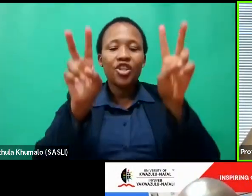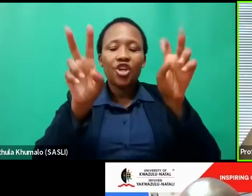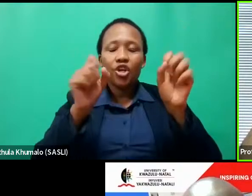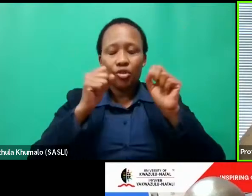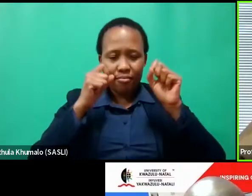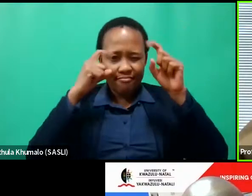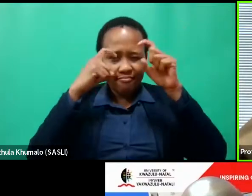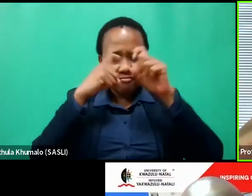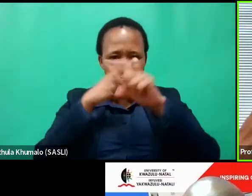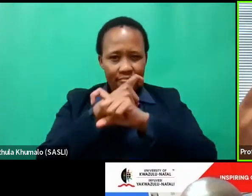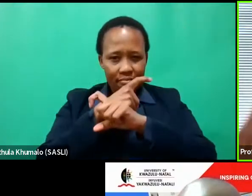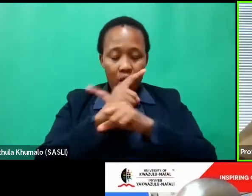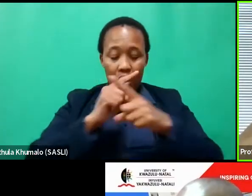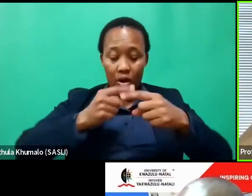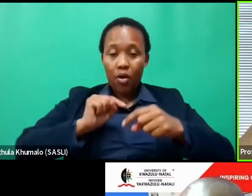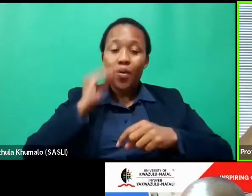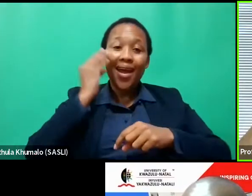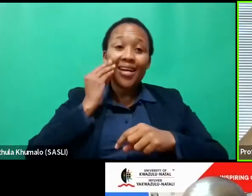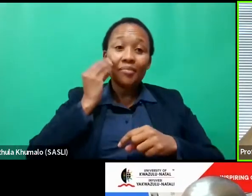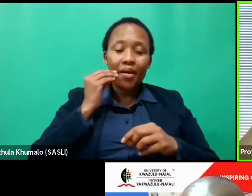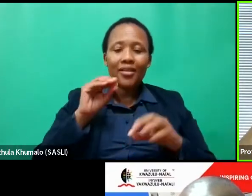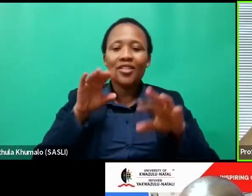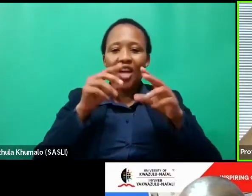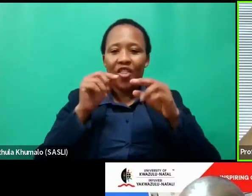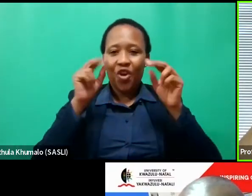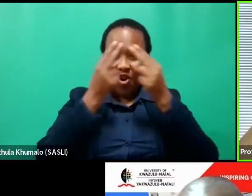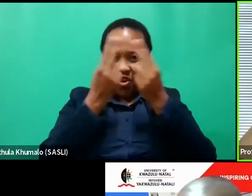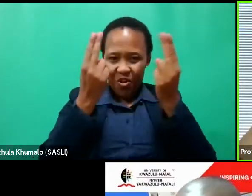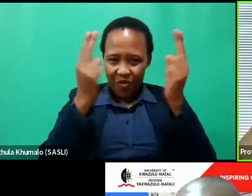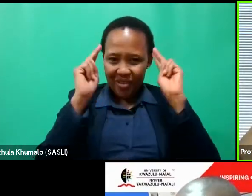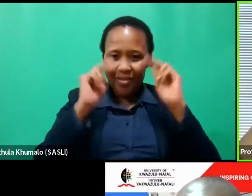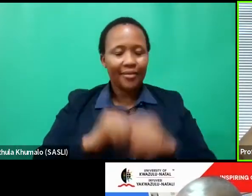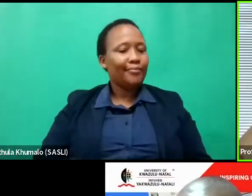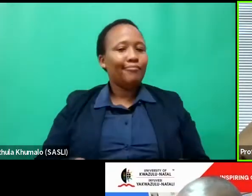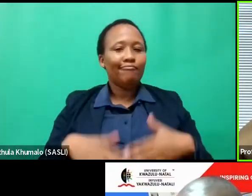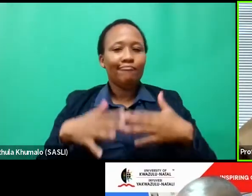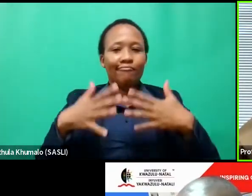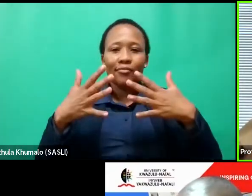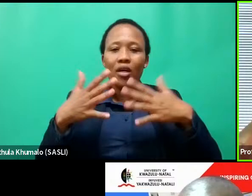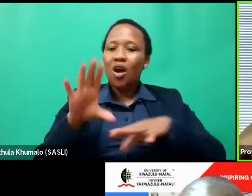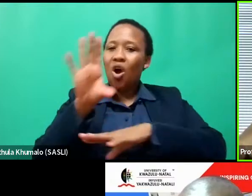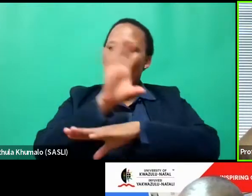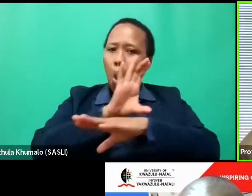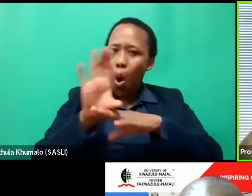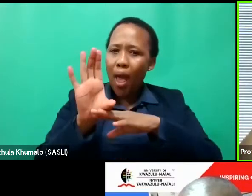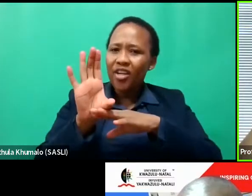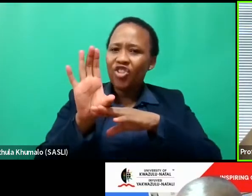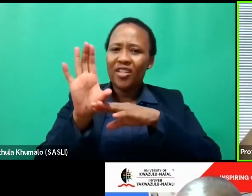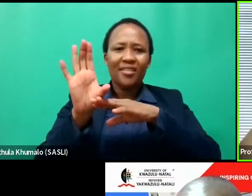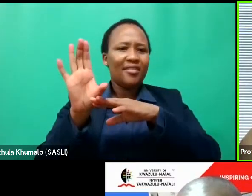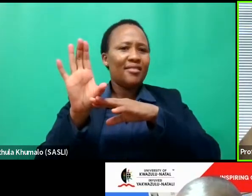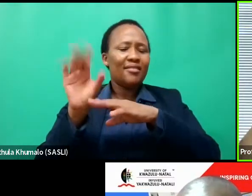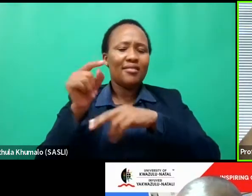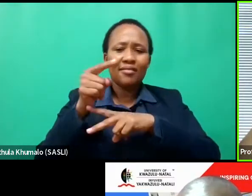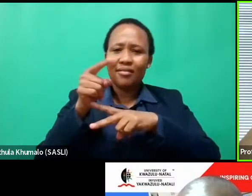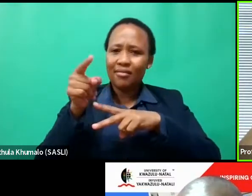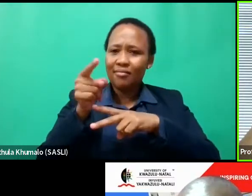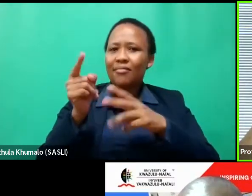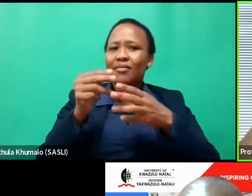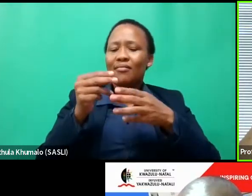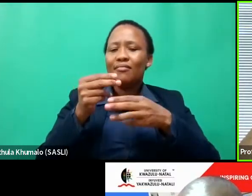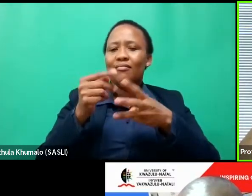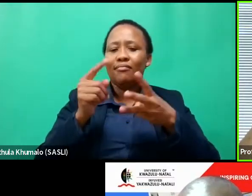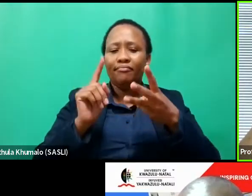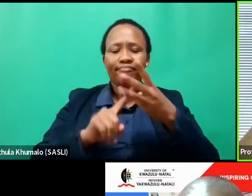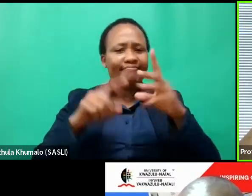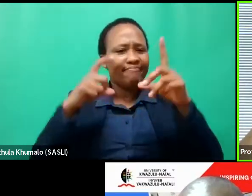education, the complexity of closing colleges and education, the complexity of the challenge